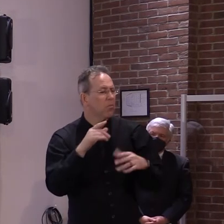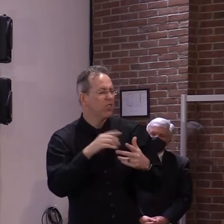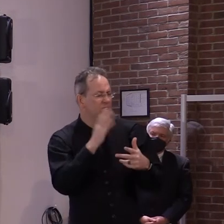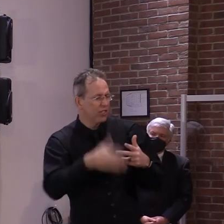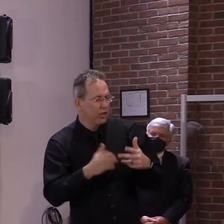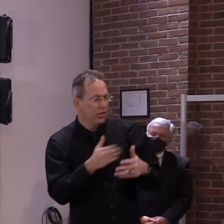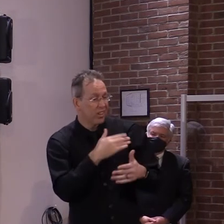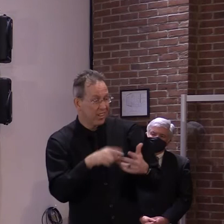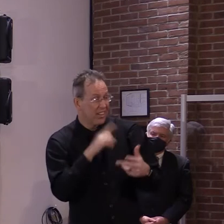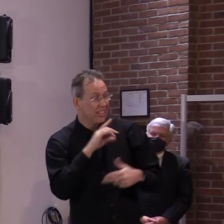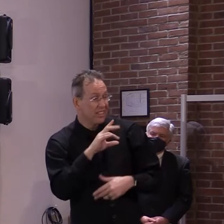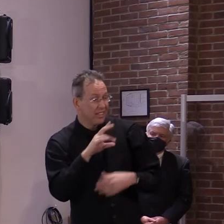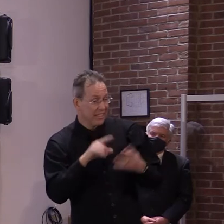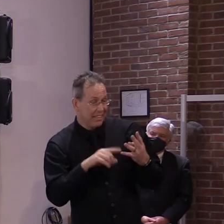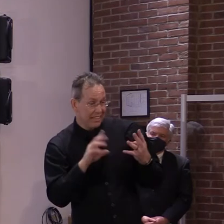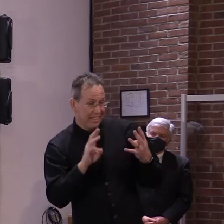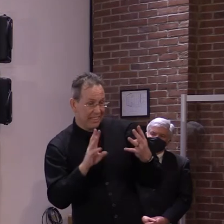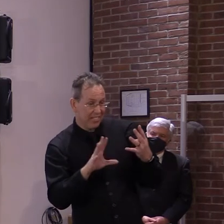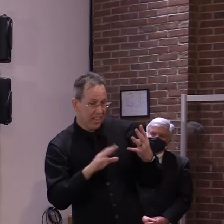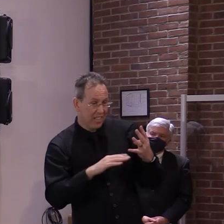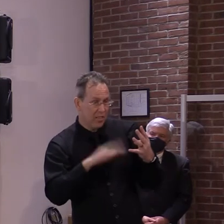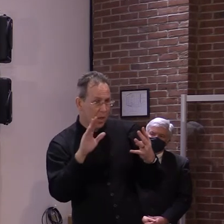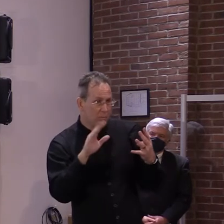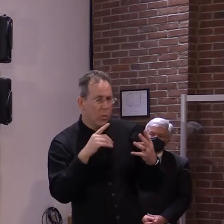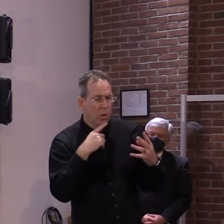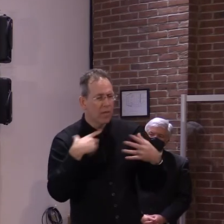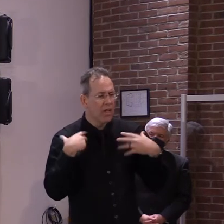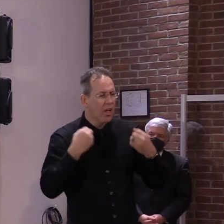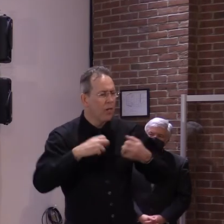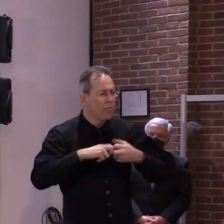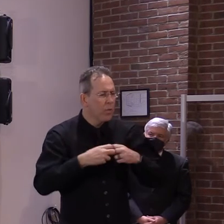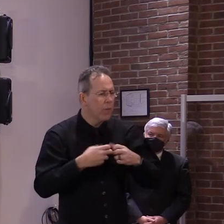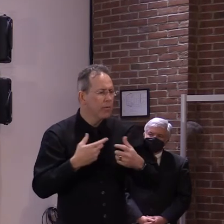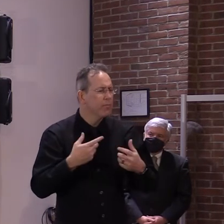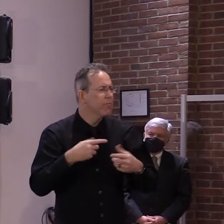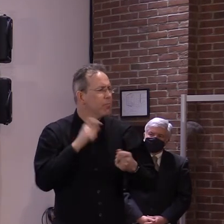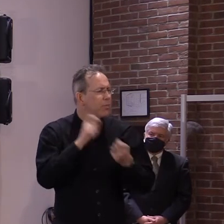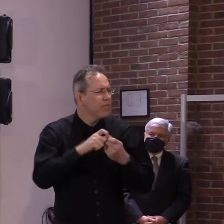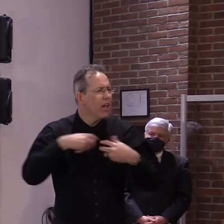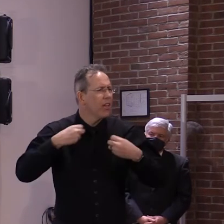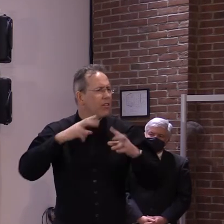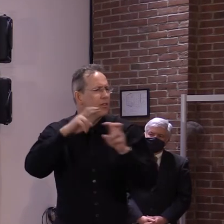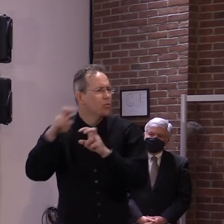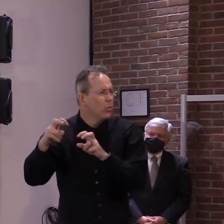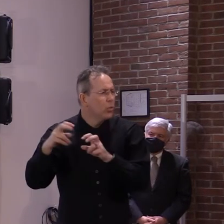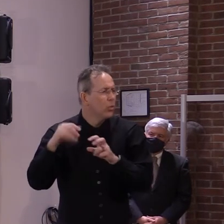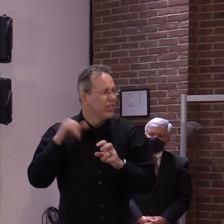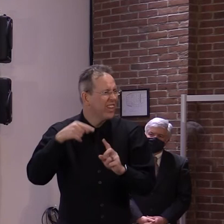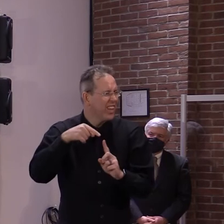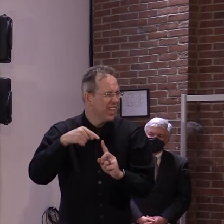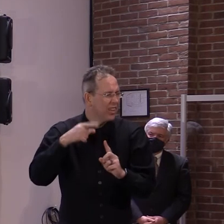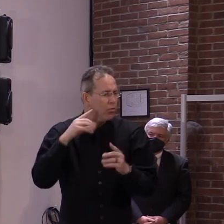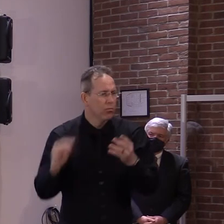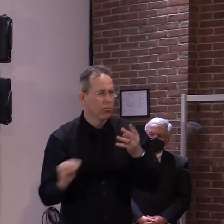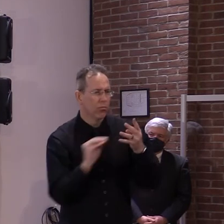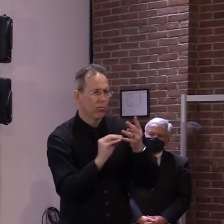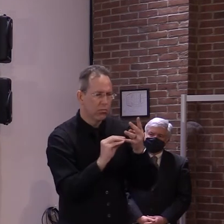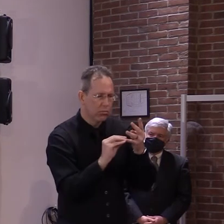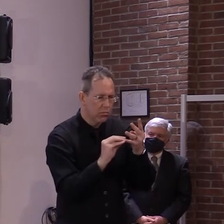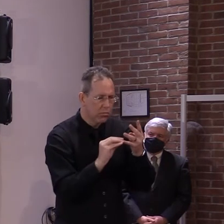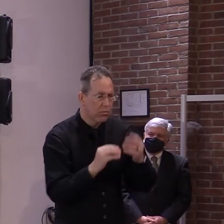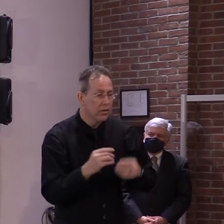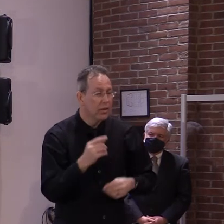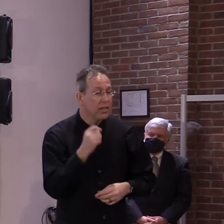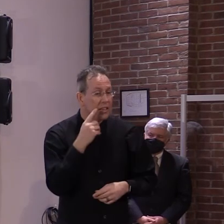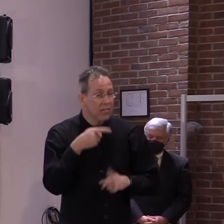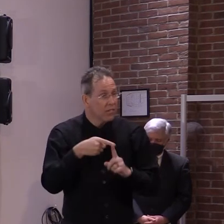which is those with certain health conditions that put them at greater risk if they contract covet 19. as you know the